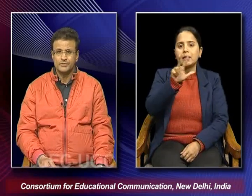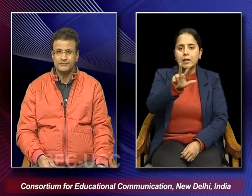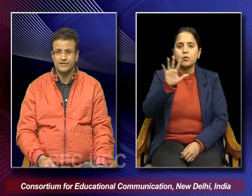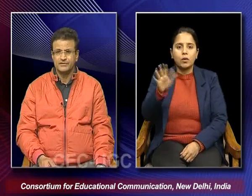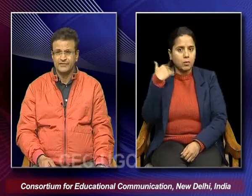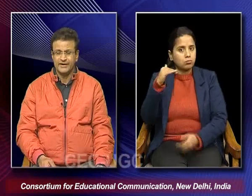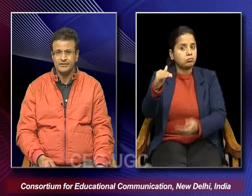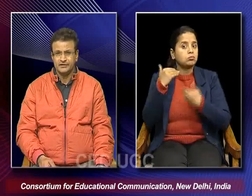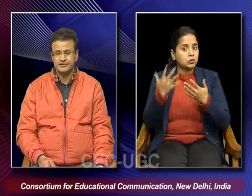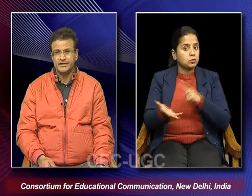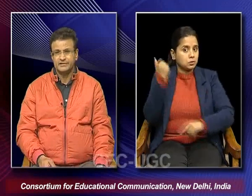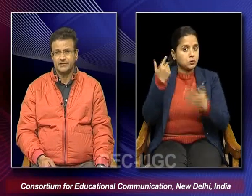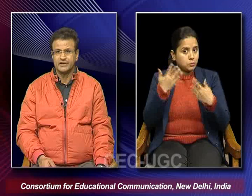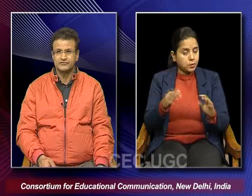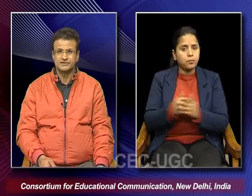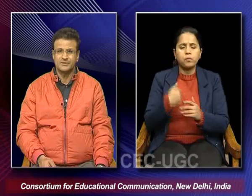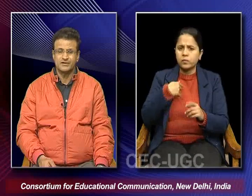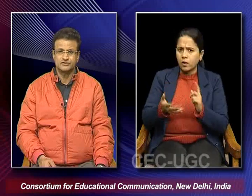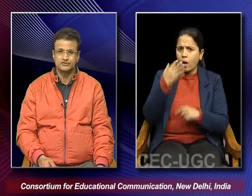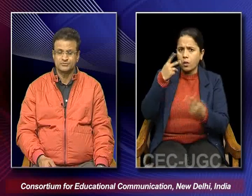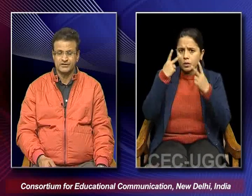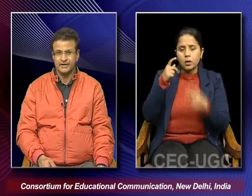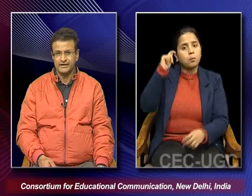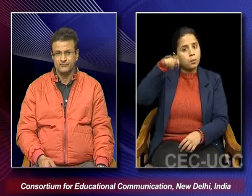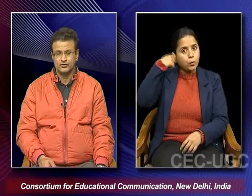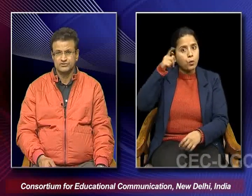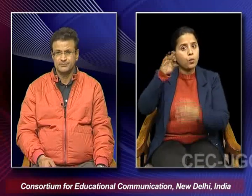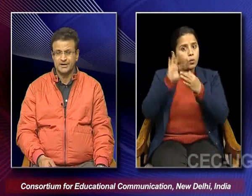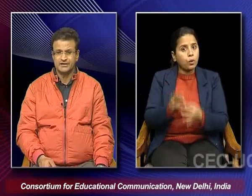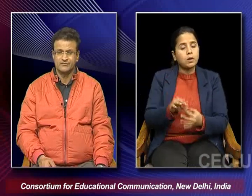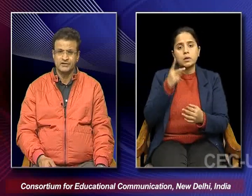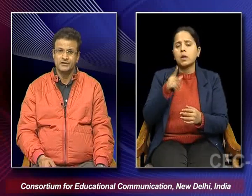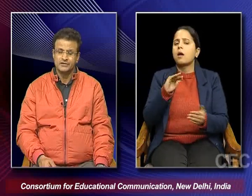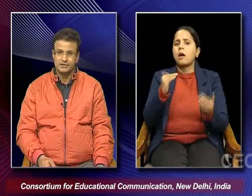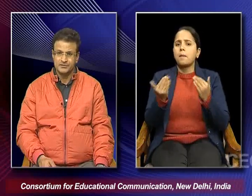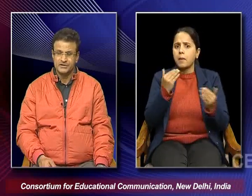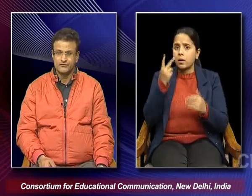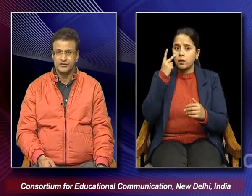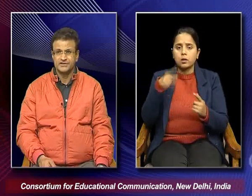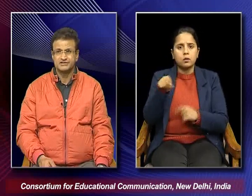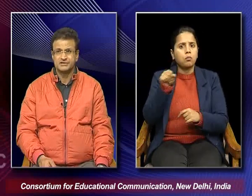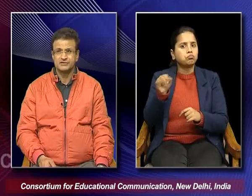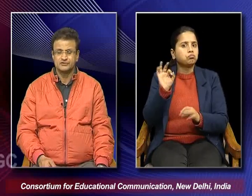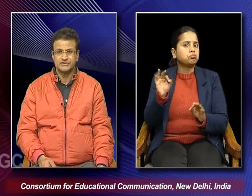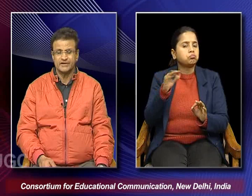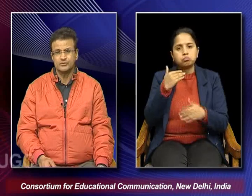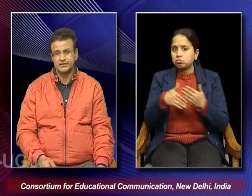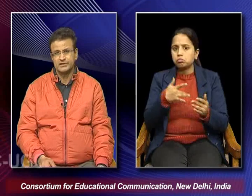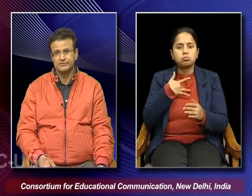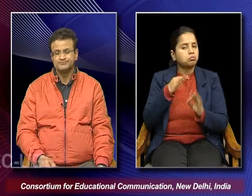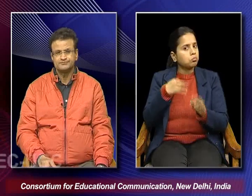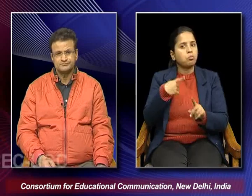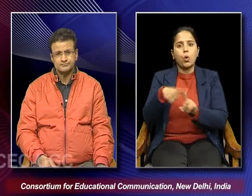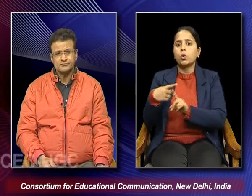So we find that the kind of cinema which was made by him was comparatively meaningful in nature. It was trying to